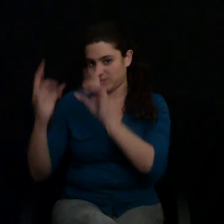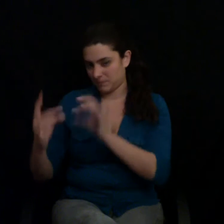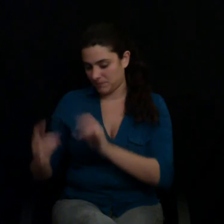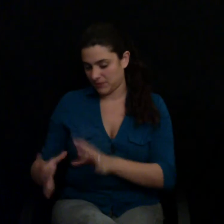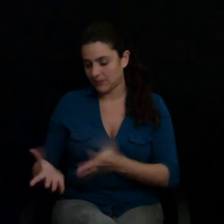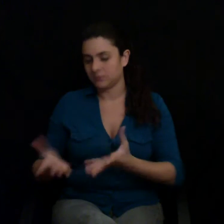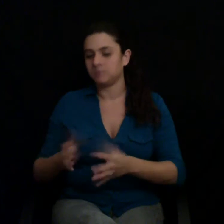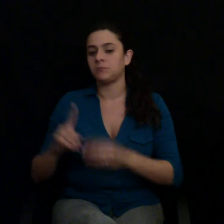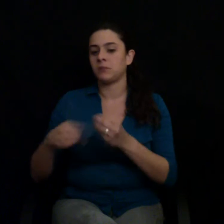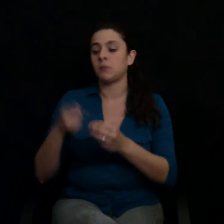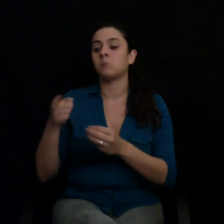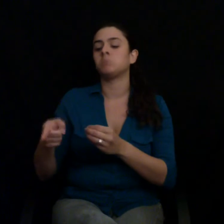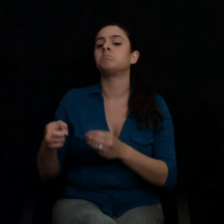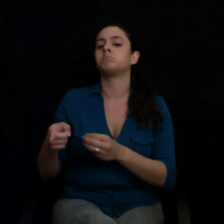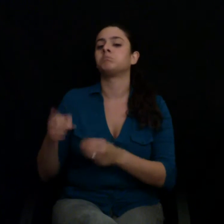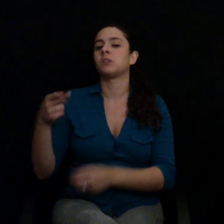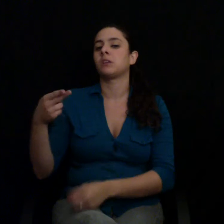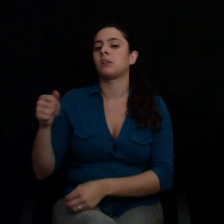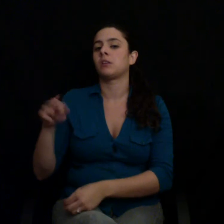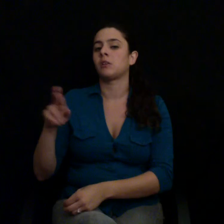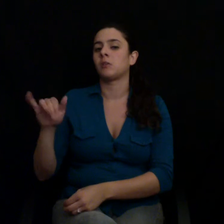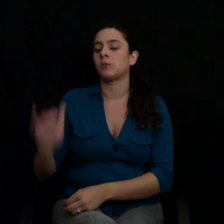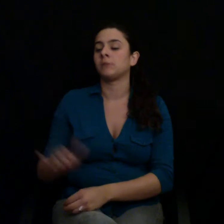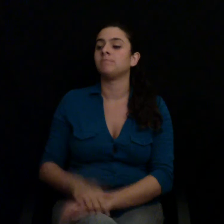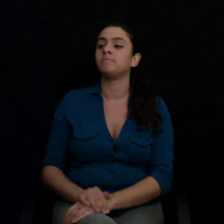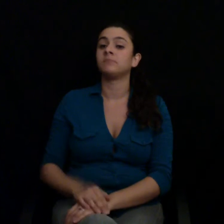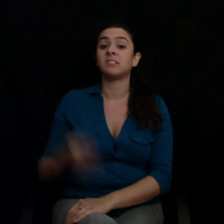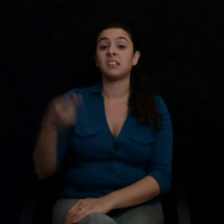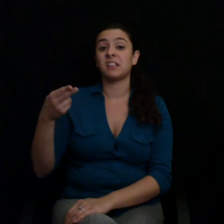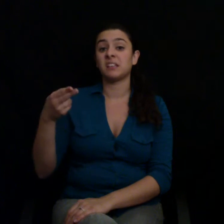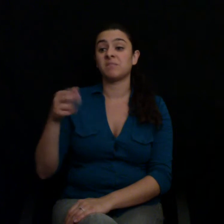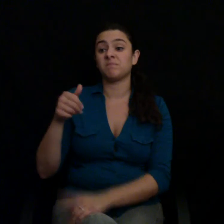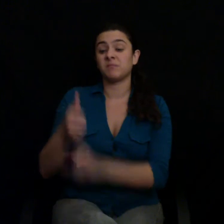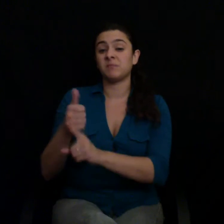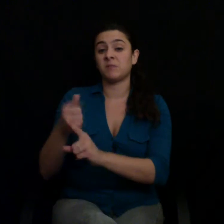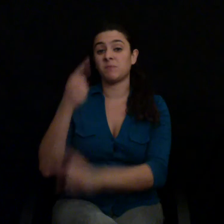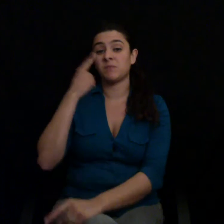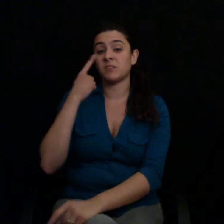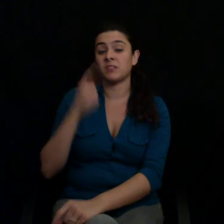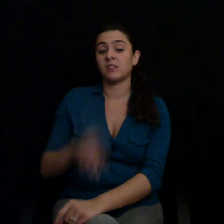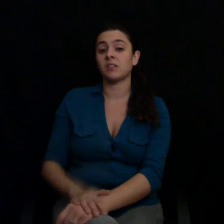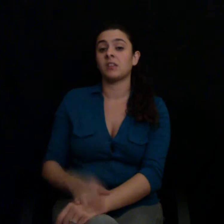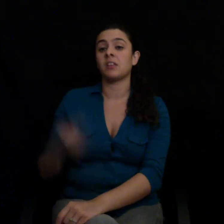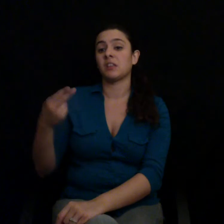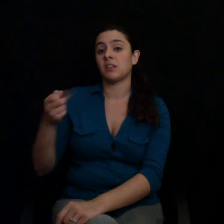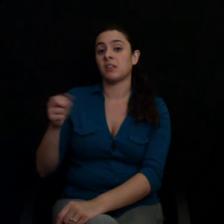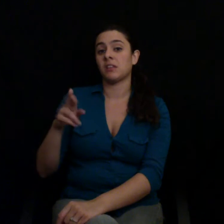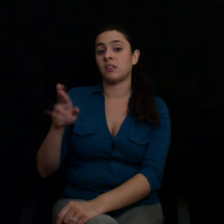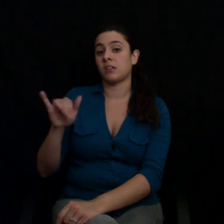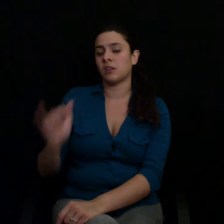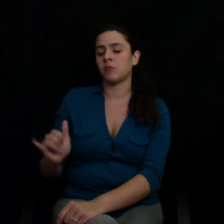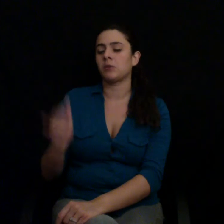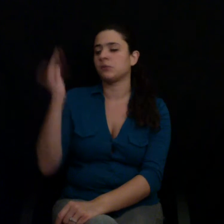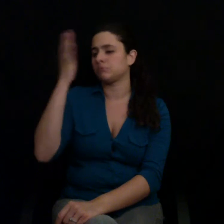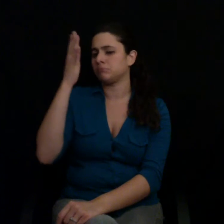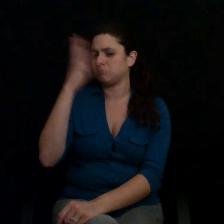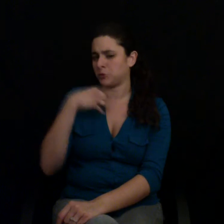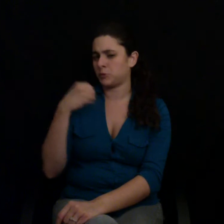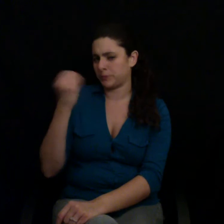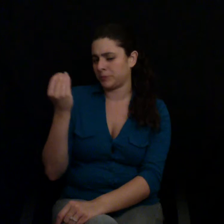fashion. Quote, Harry's was co-founded by the Warby Parker guy and has a magnificent aesthetic. Their Truman set is hands down the